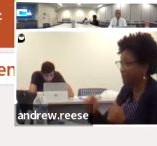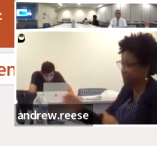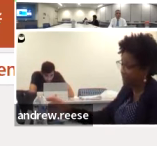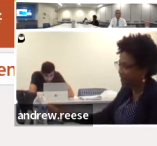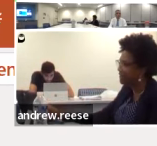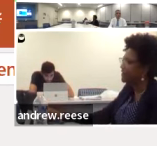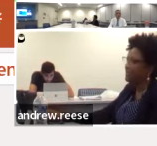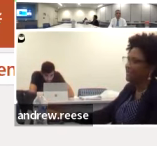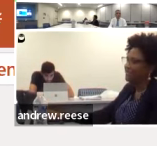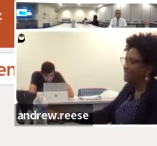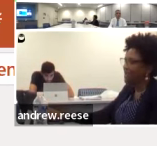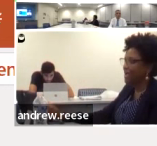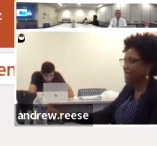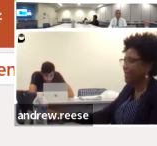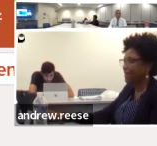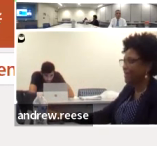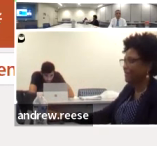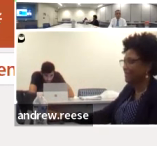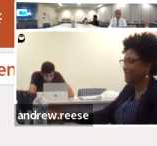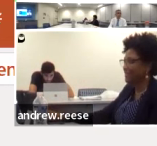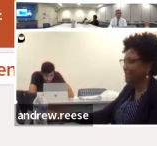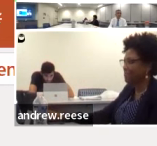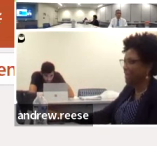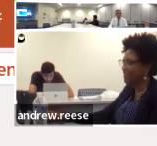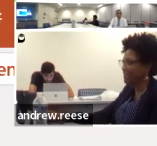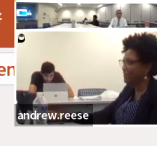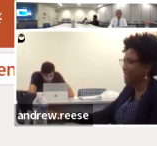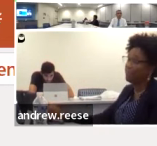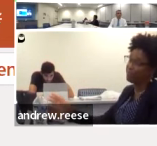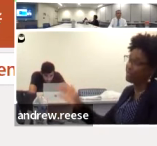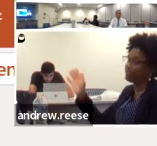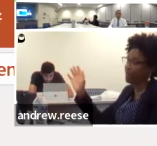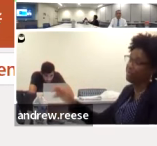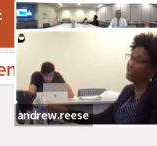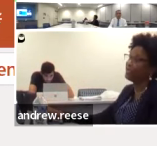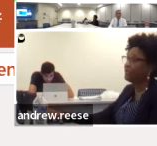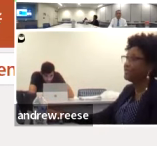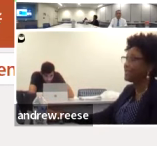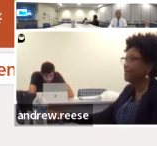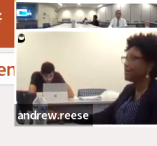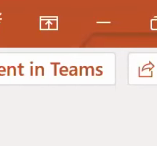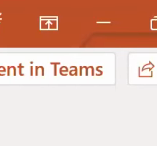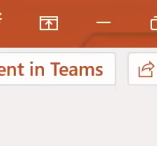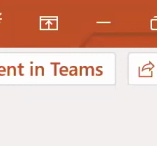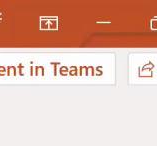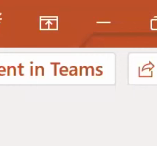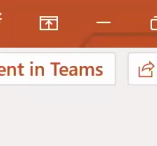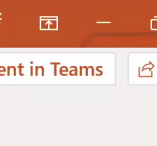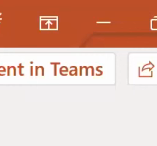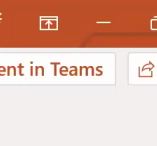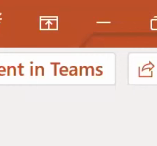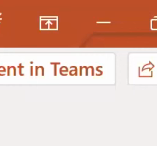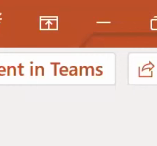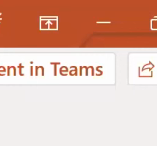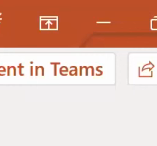coming back to VR, I had a client in my caseload, and please permit me to use client